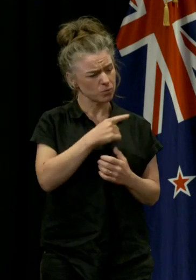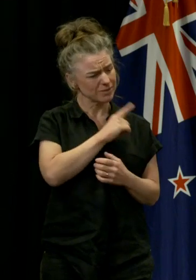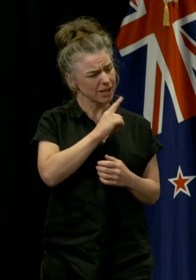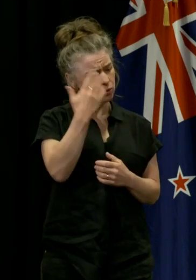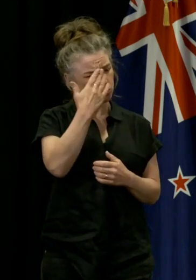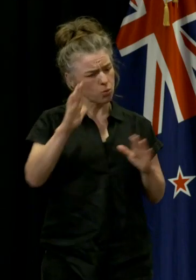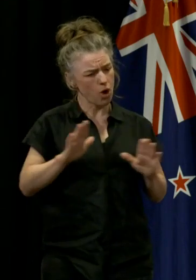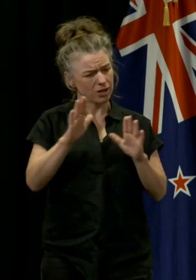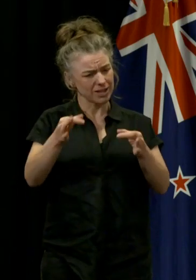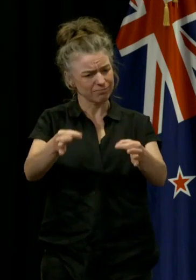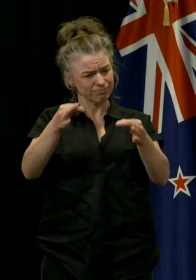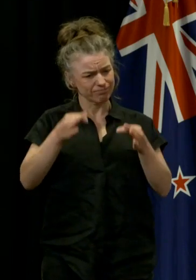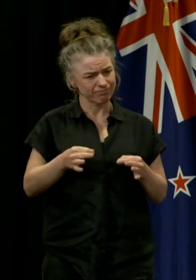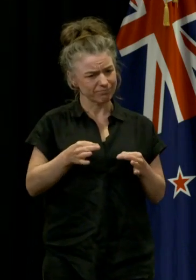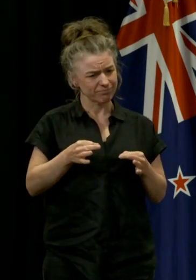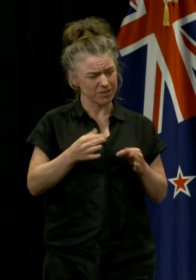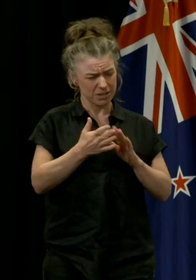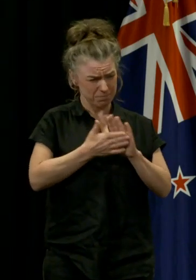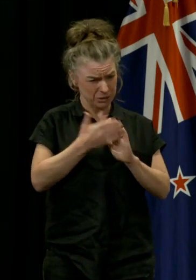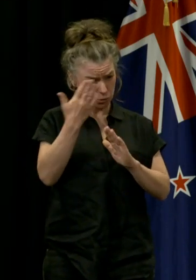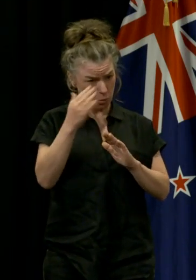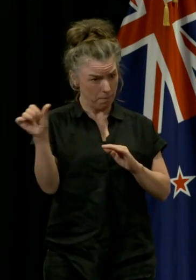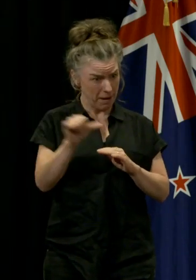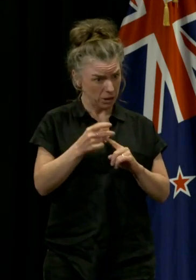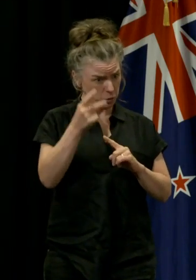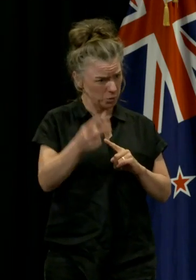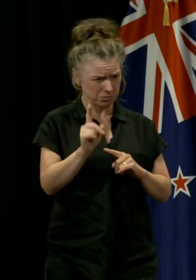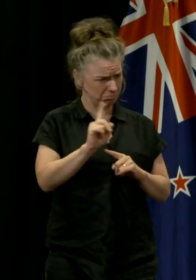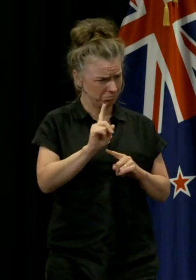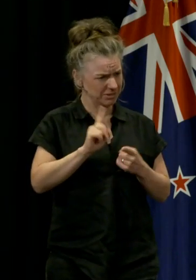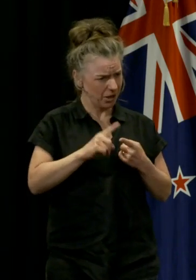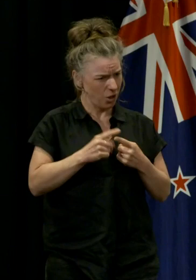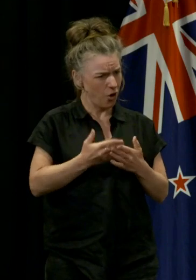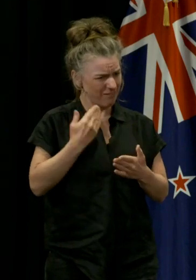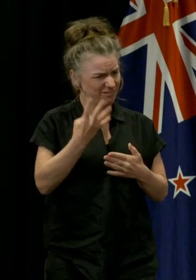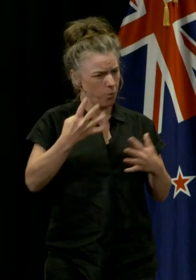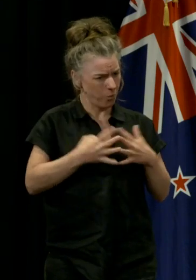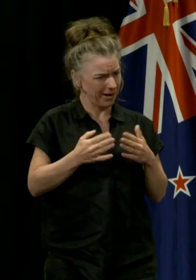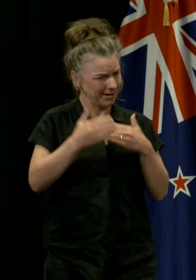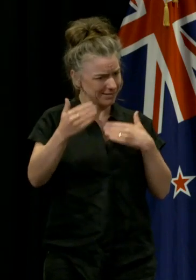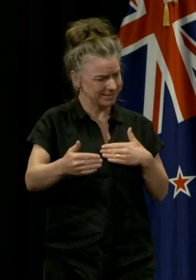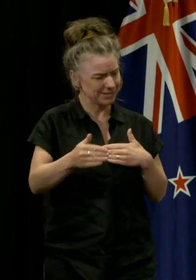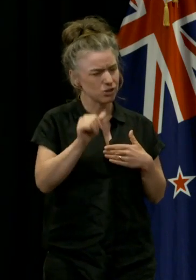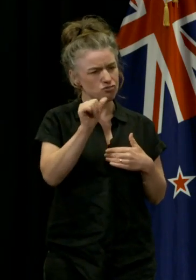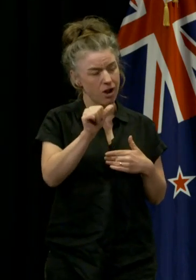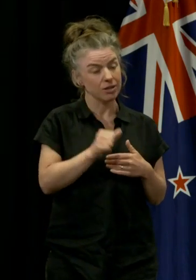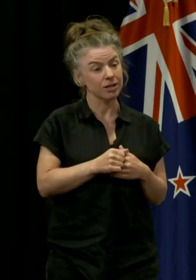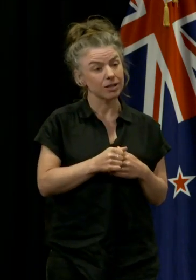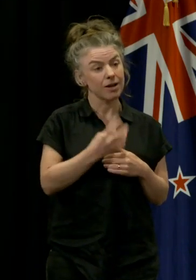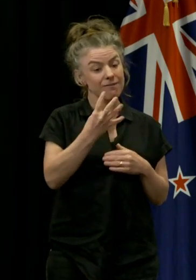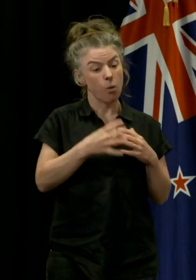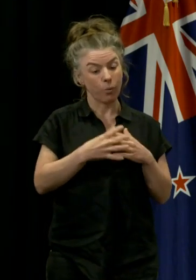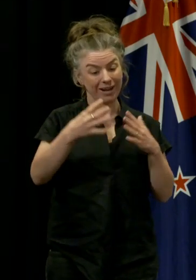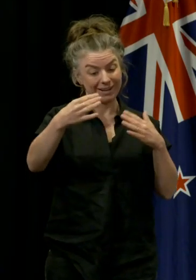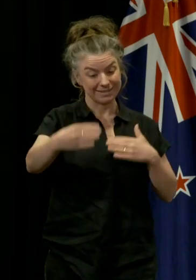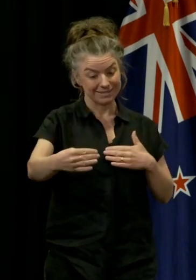2 weeks, that doesn't mean schools are going back in 2 weeks, they'll still be off for the full 4-week period? No, what it means is that during that 4-week period, 2